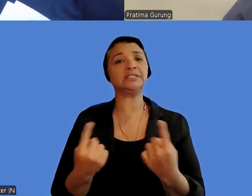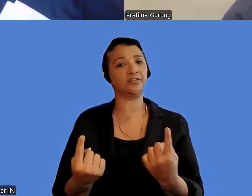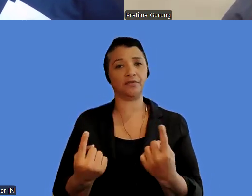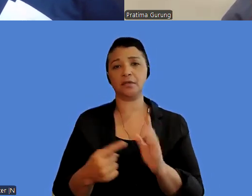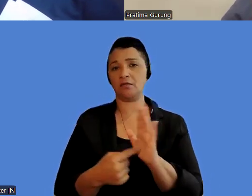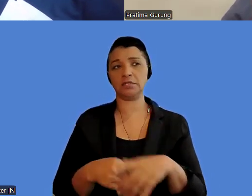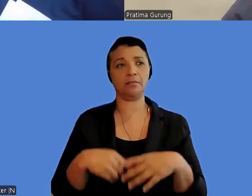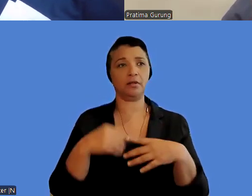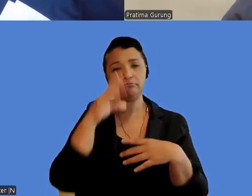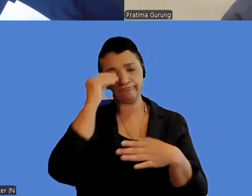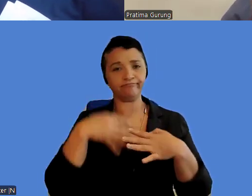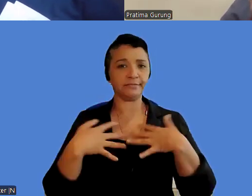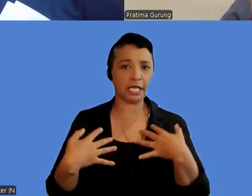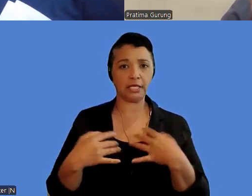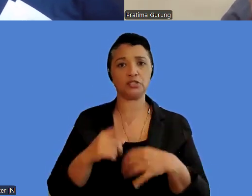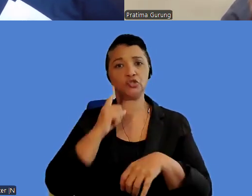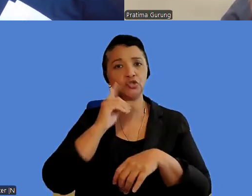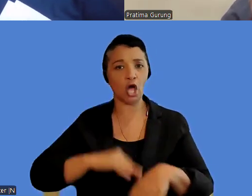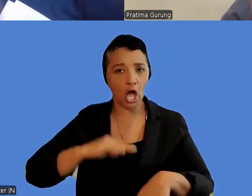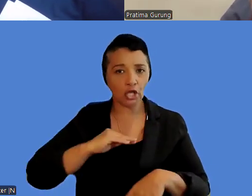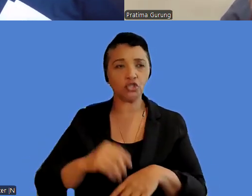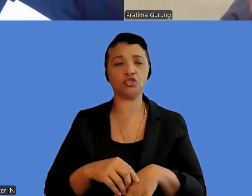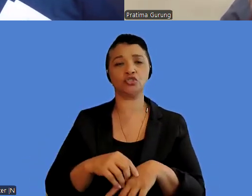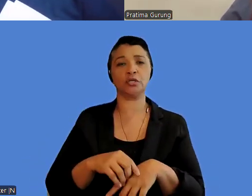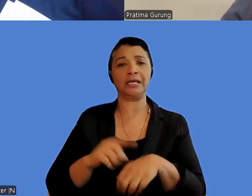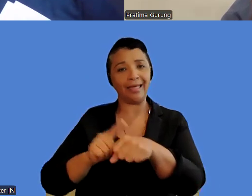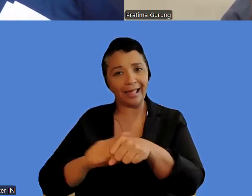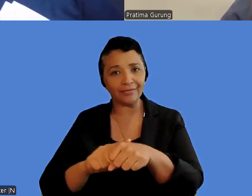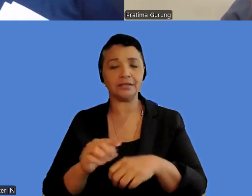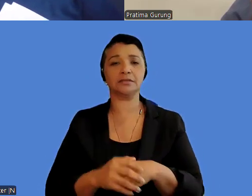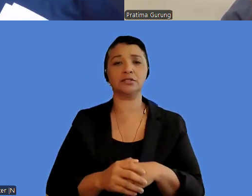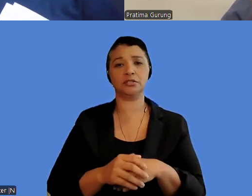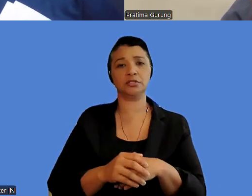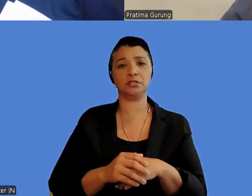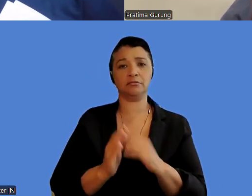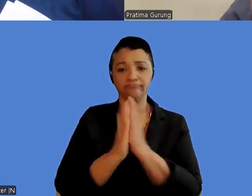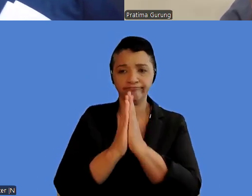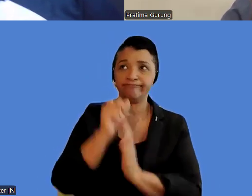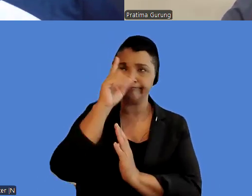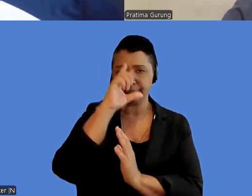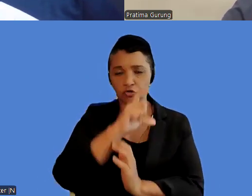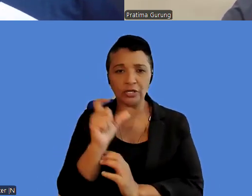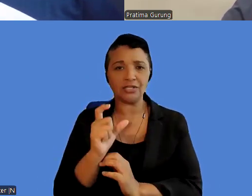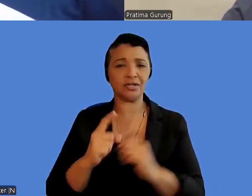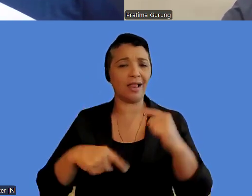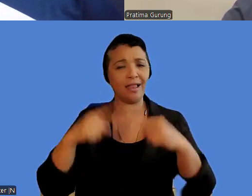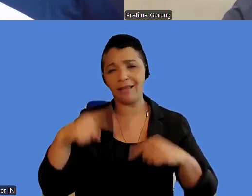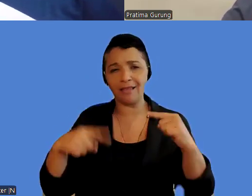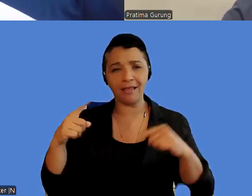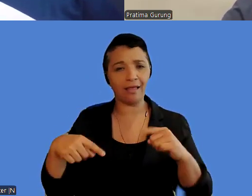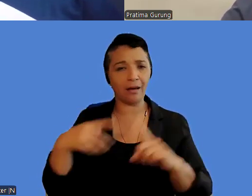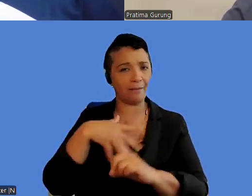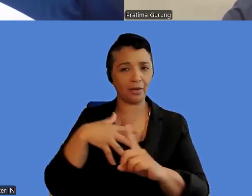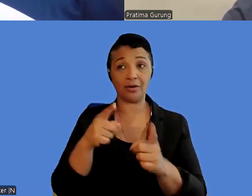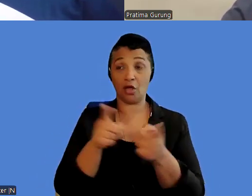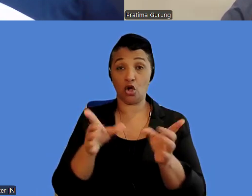sex, age, ethnicity, reason, religion, social and ethnic minorities. These groups are always left behind